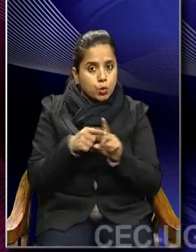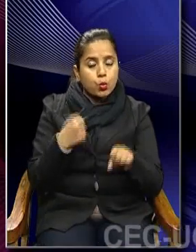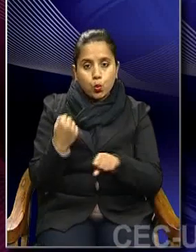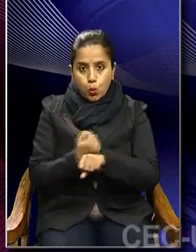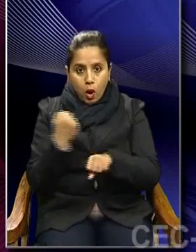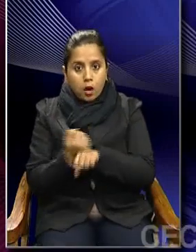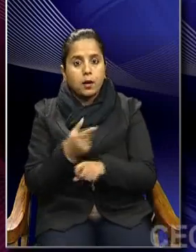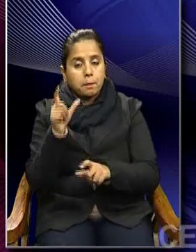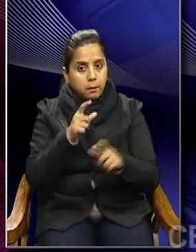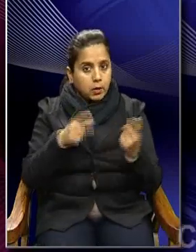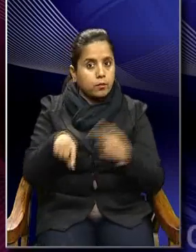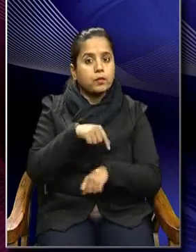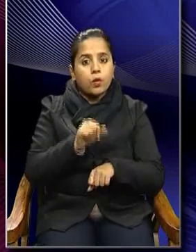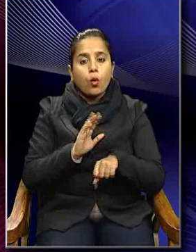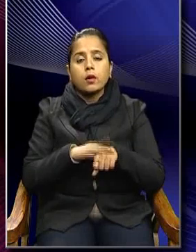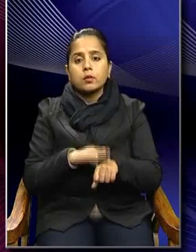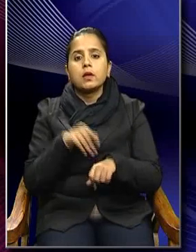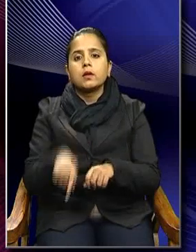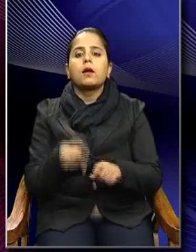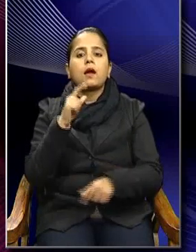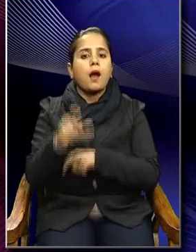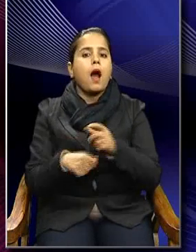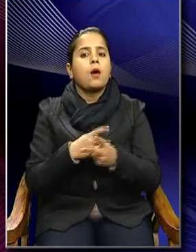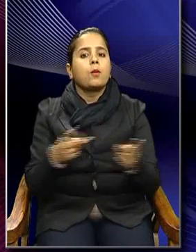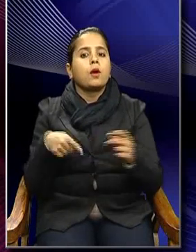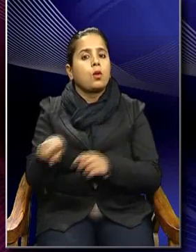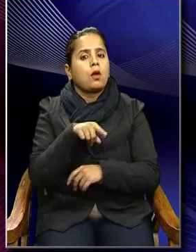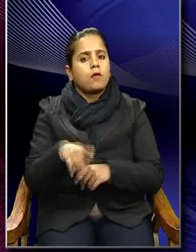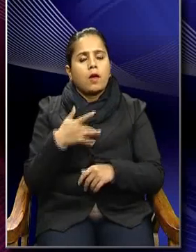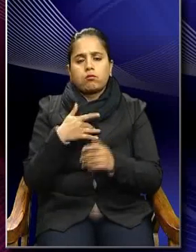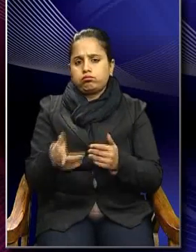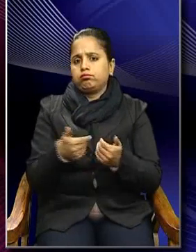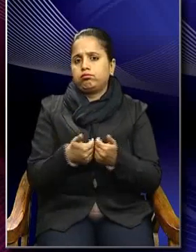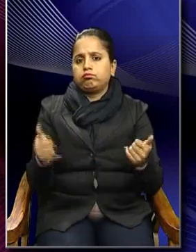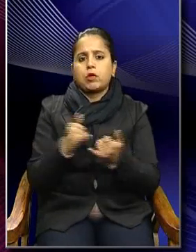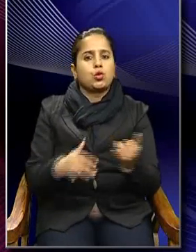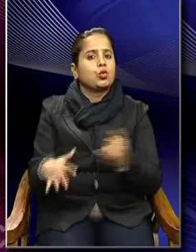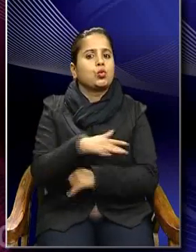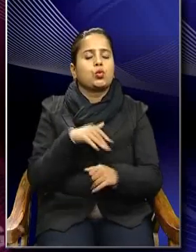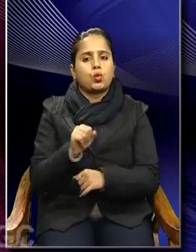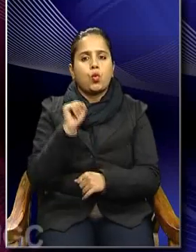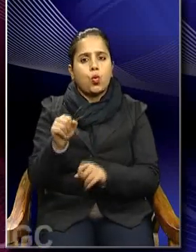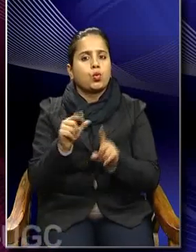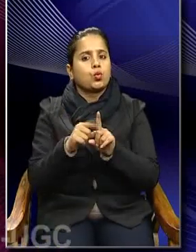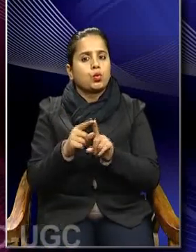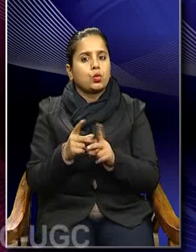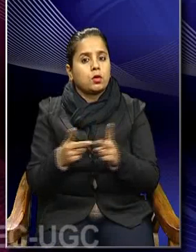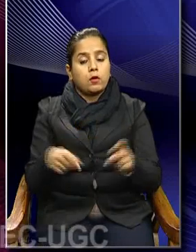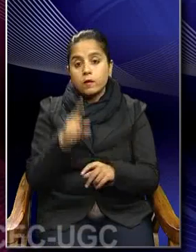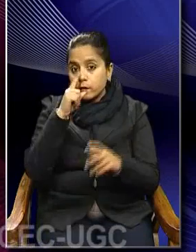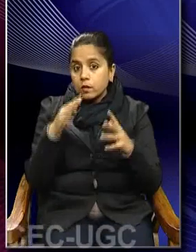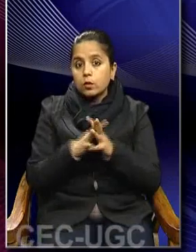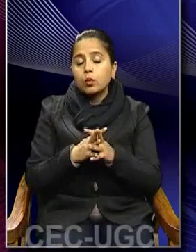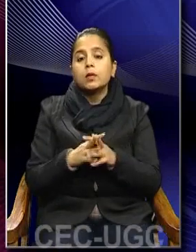workers, and these are industrial workers who are alienated from the social order, and also women